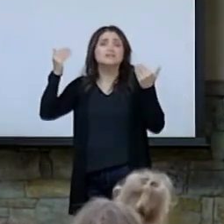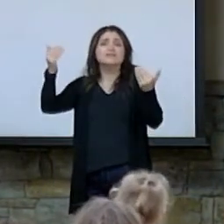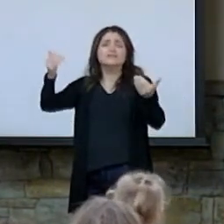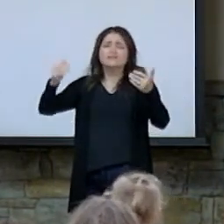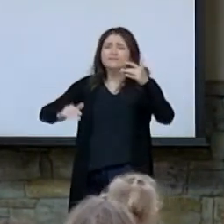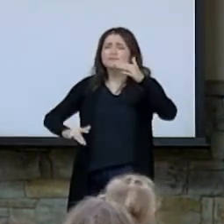this light of only light